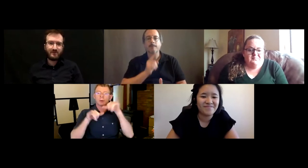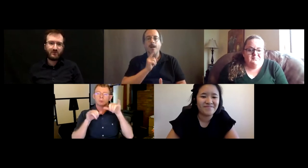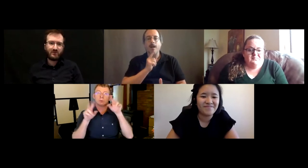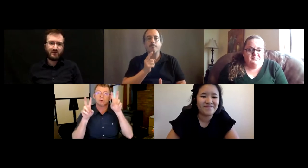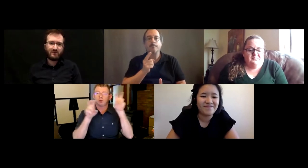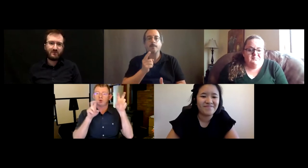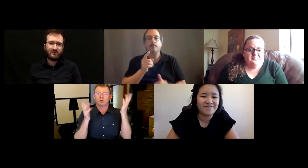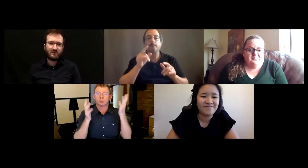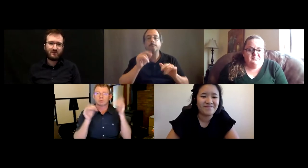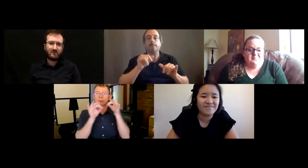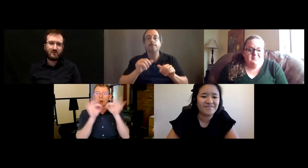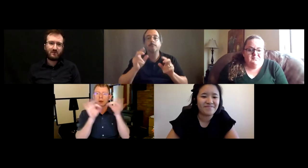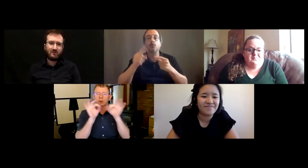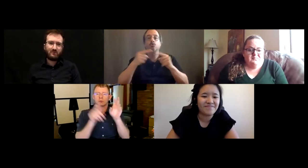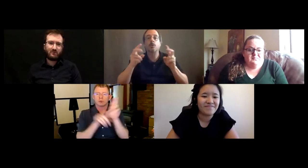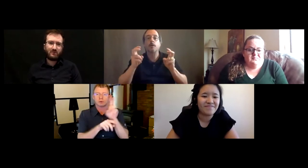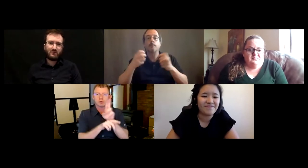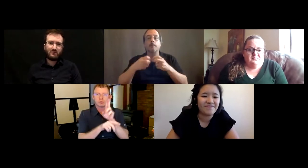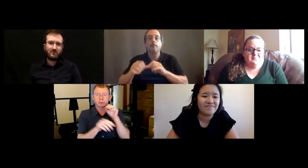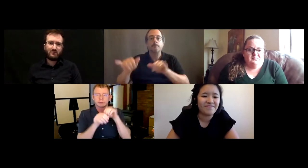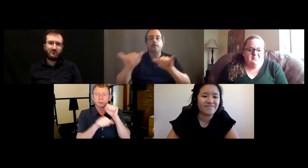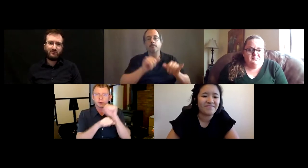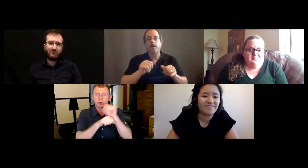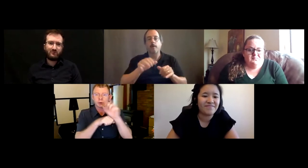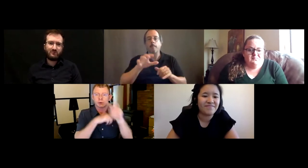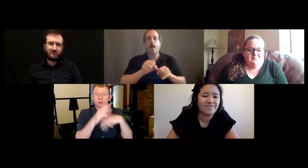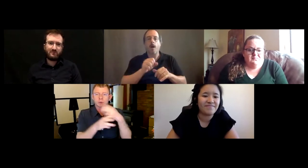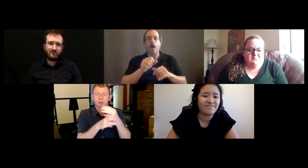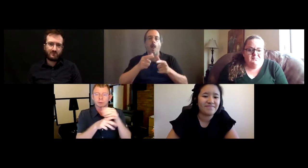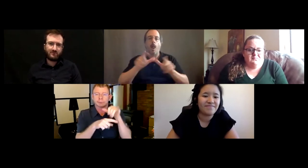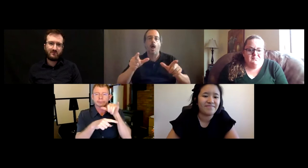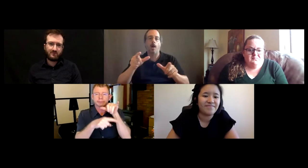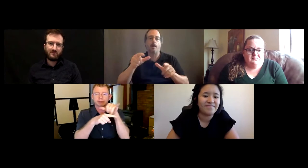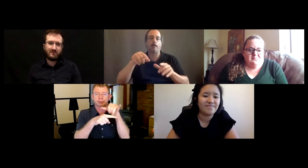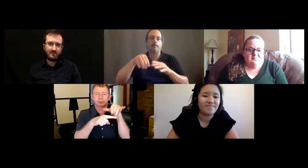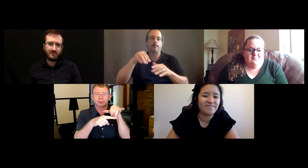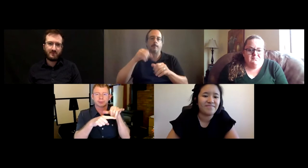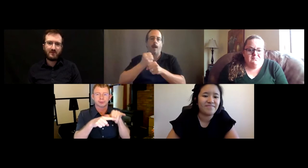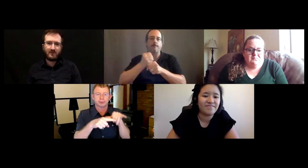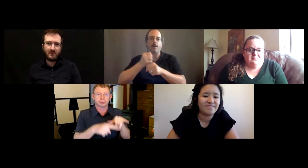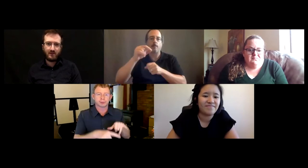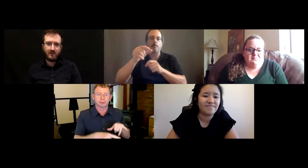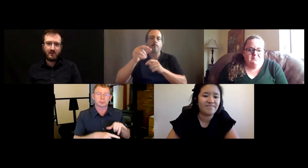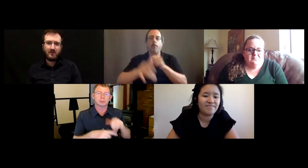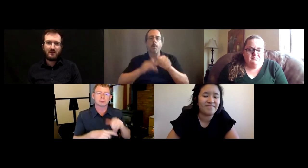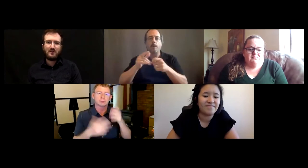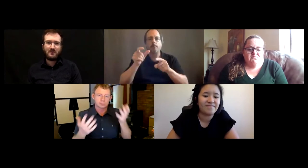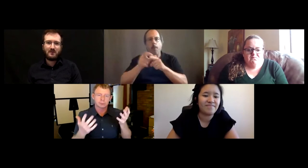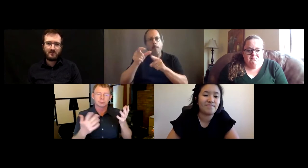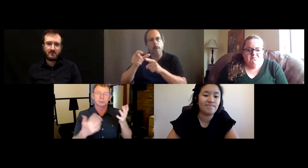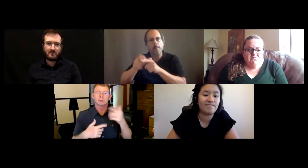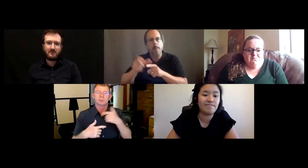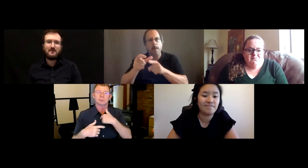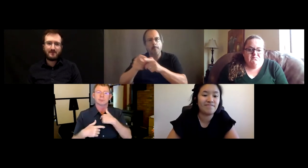Mm-hmm. One common issue would be captions used in the